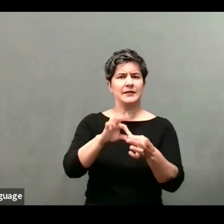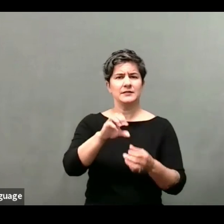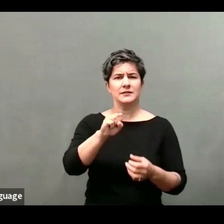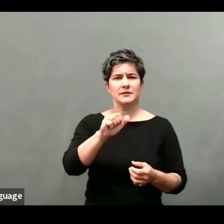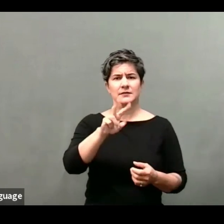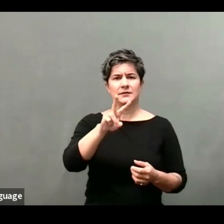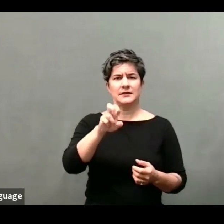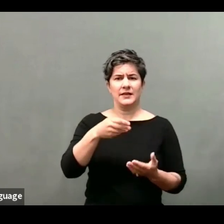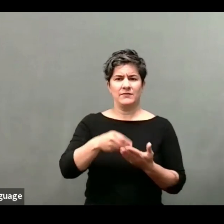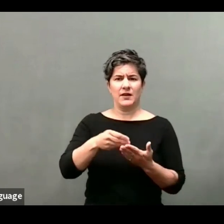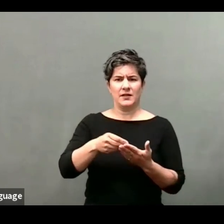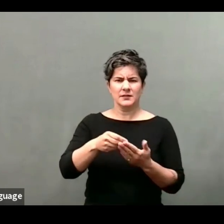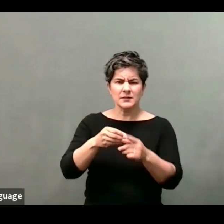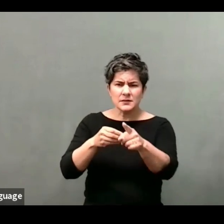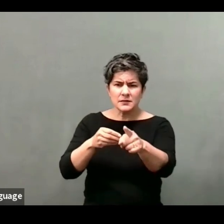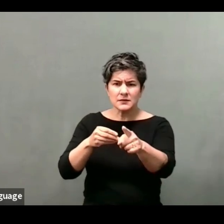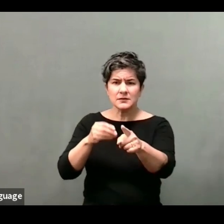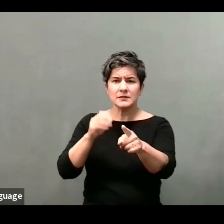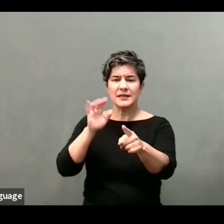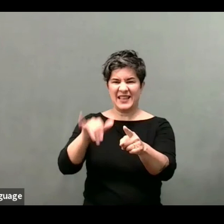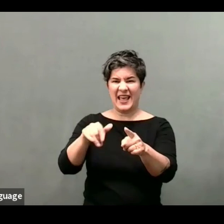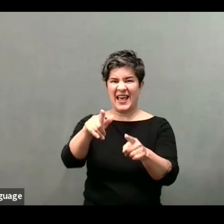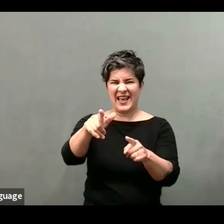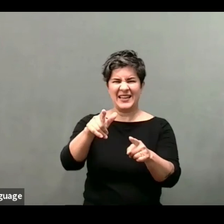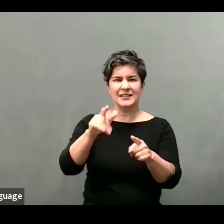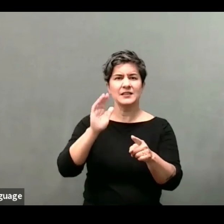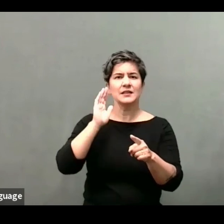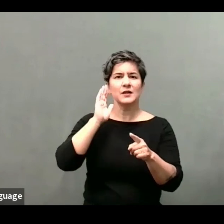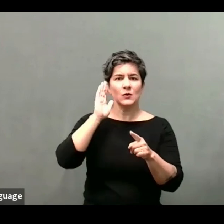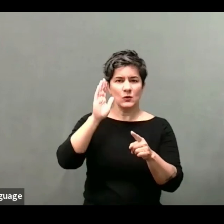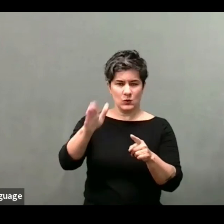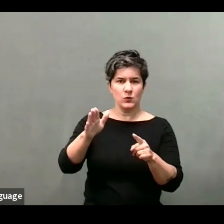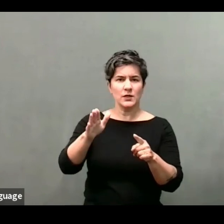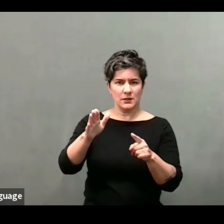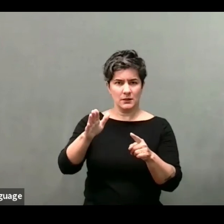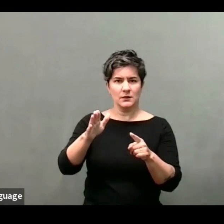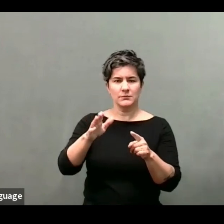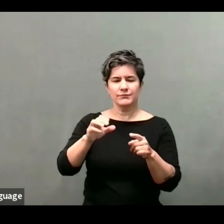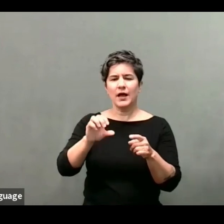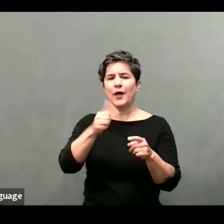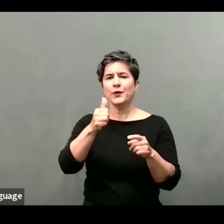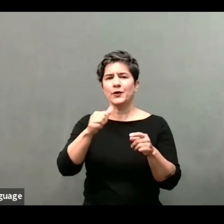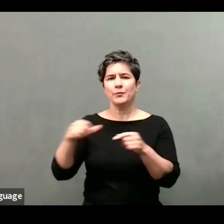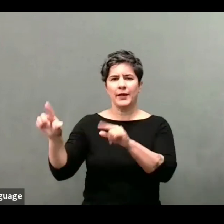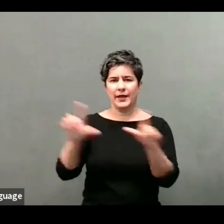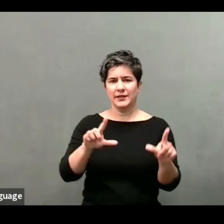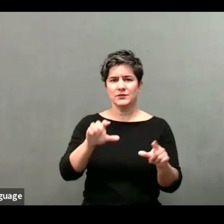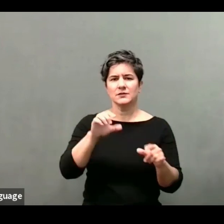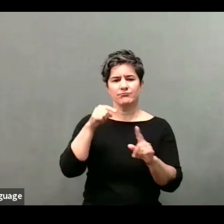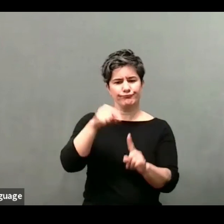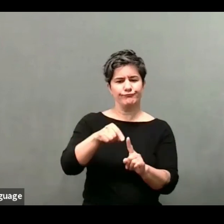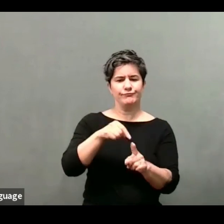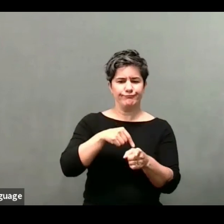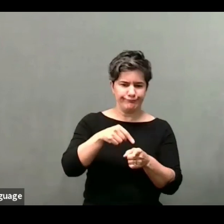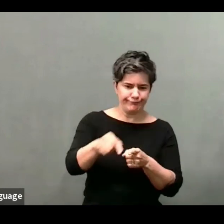so that same website will get you to there'll be a different page that will be about CBC.